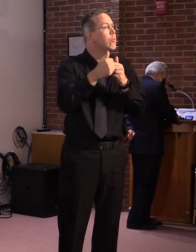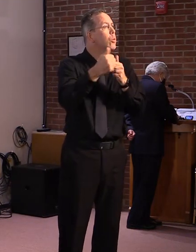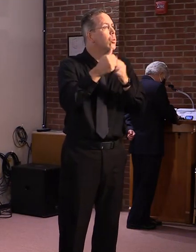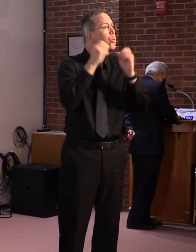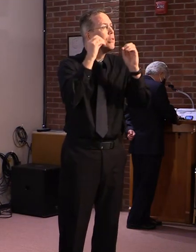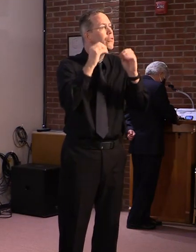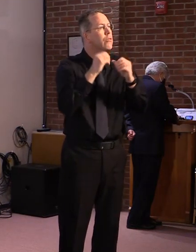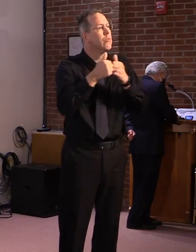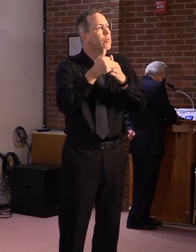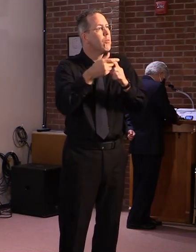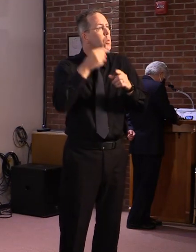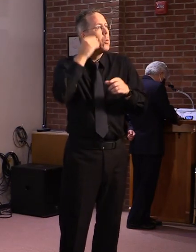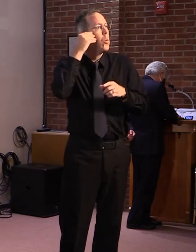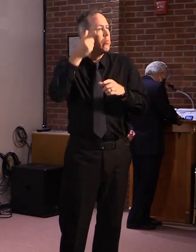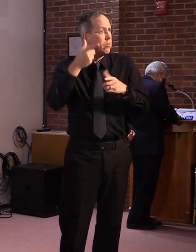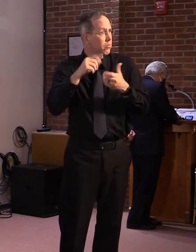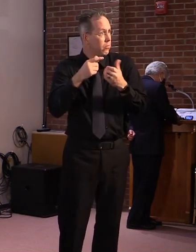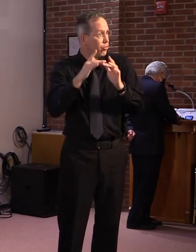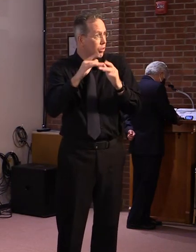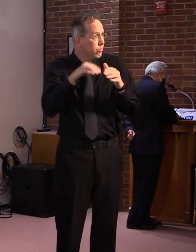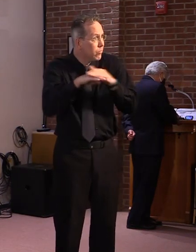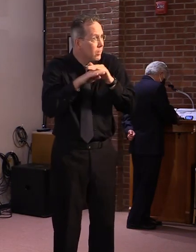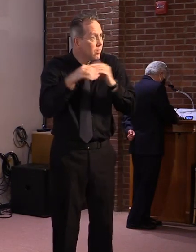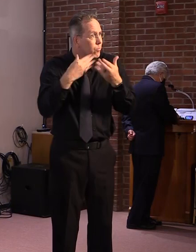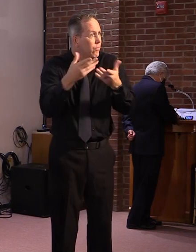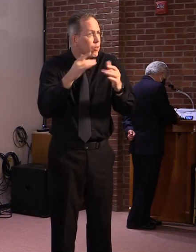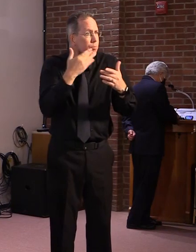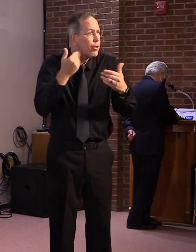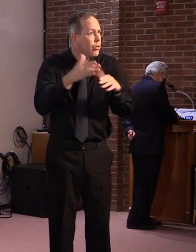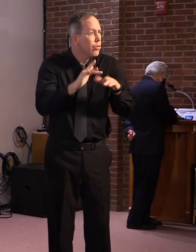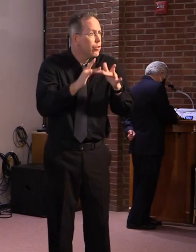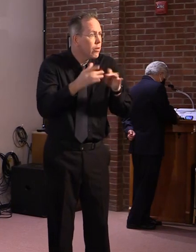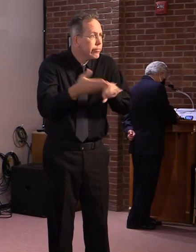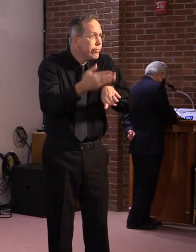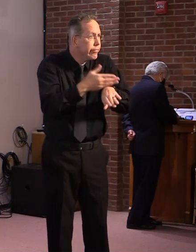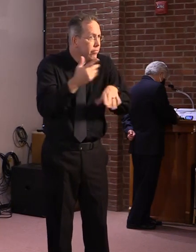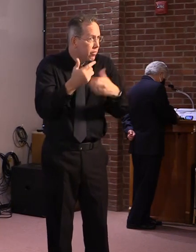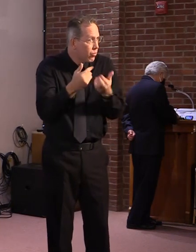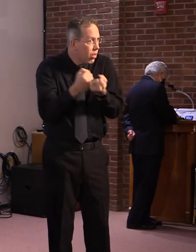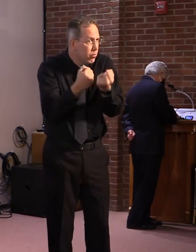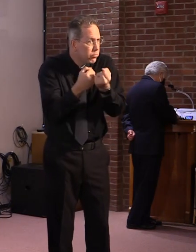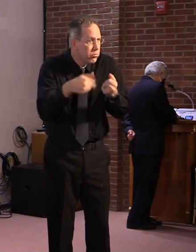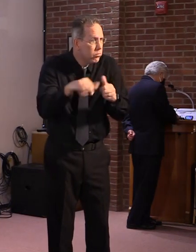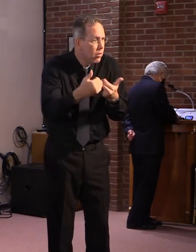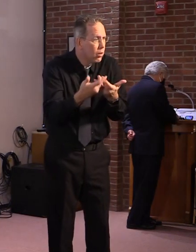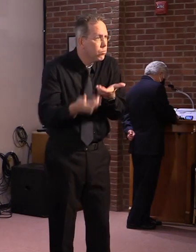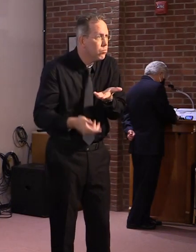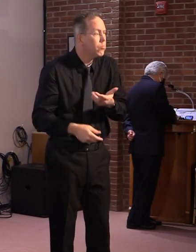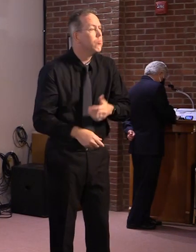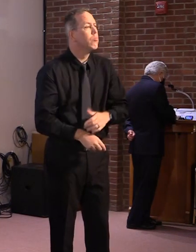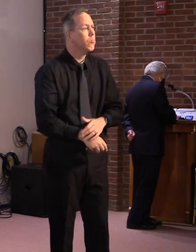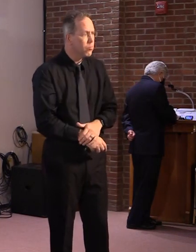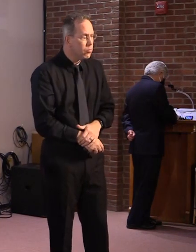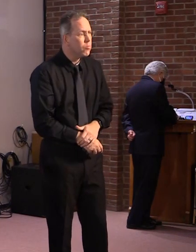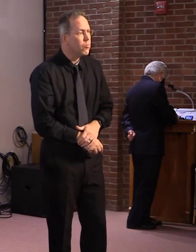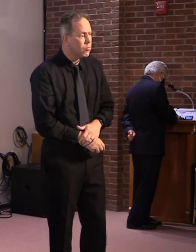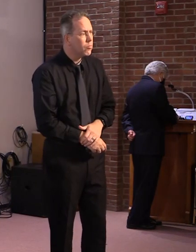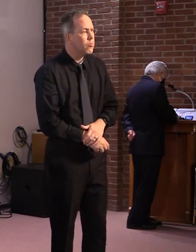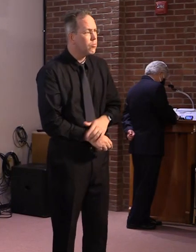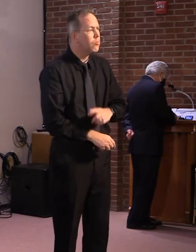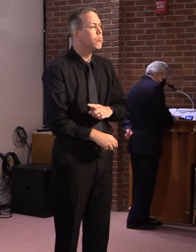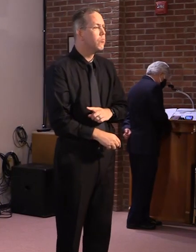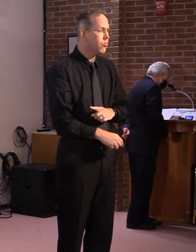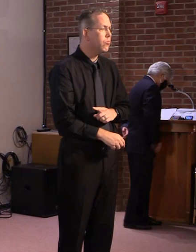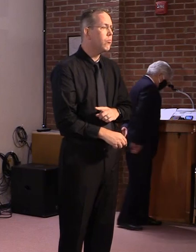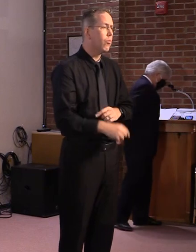health guidance, as I mentioned earlier, which will be coming out this week. But yeah, there'll be a lot of concerns to address. I think, you know, once